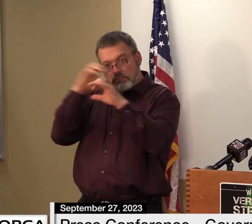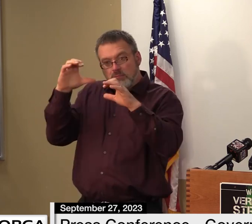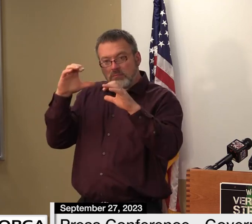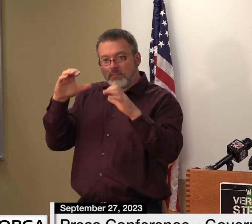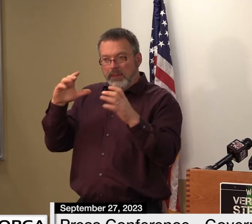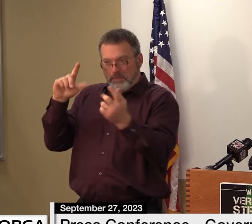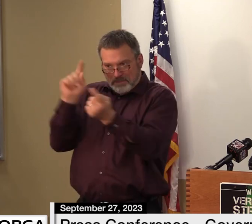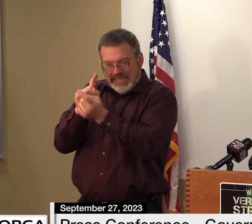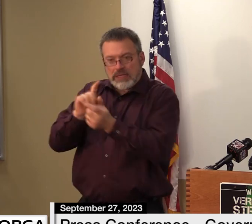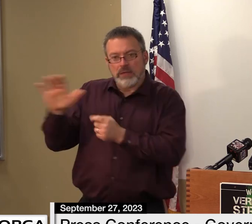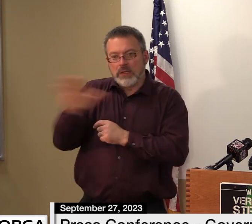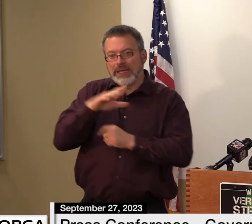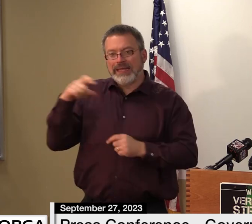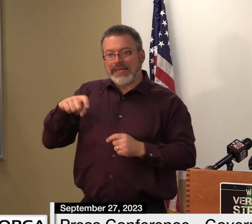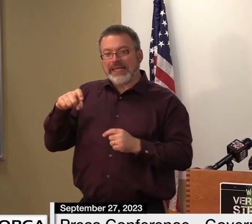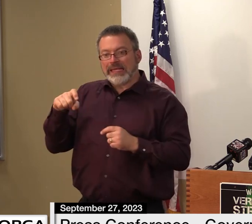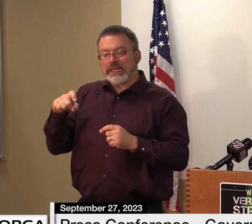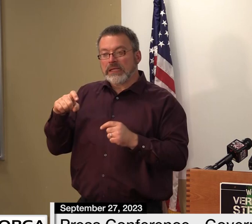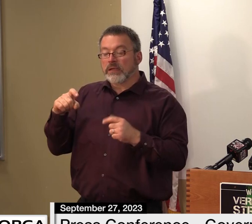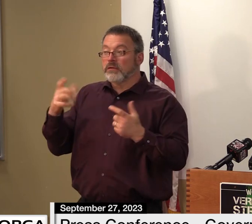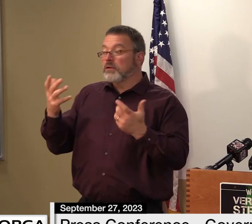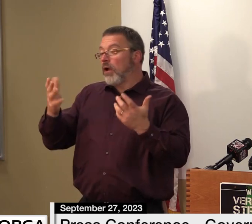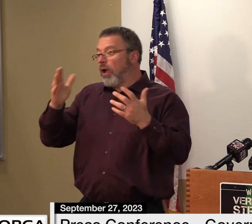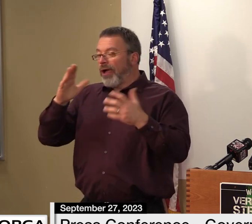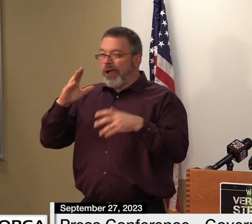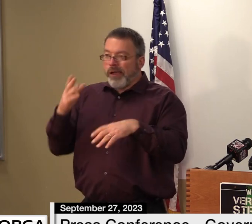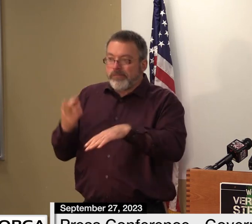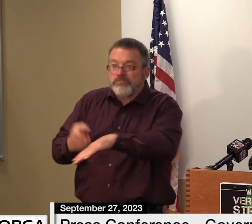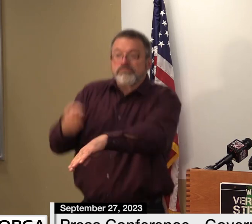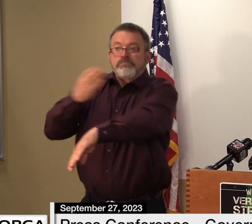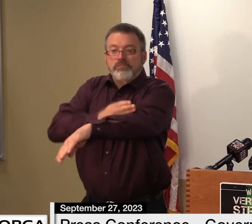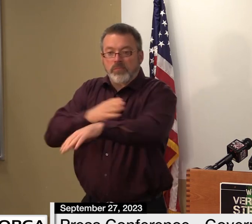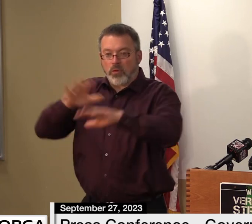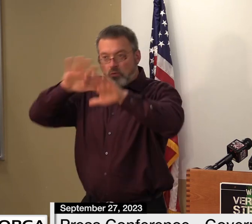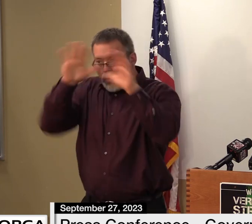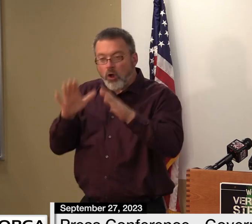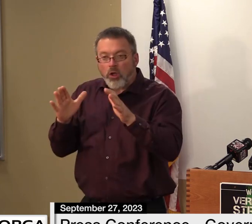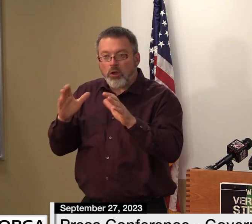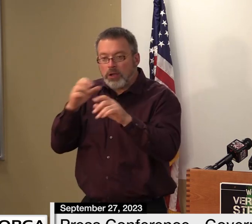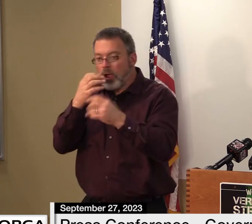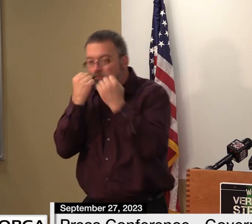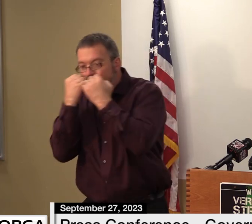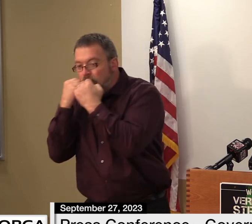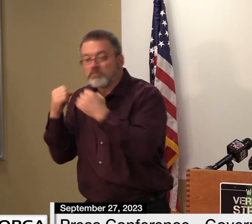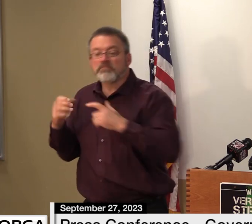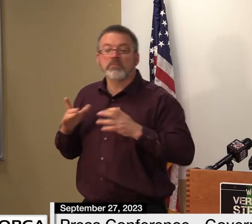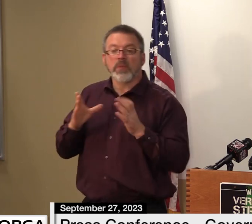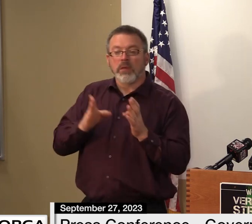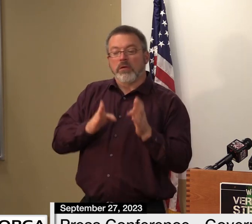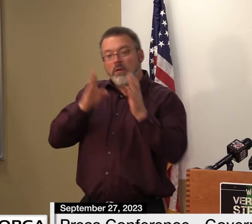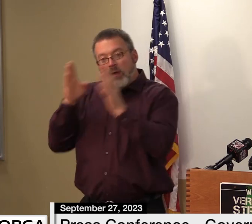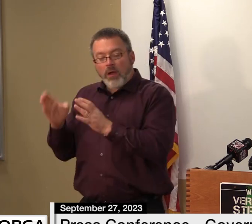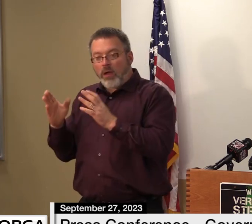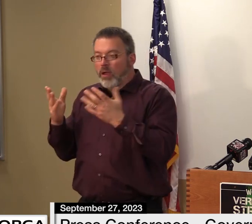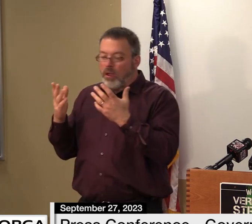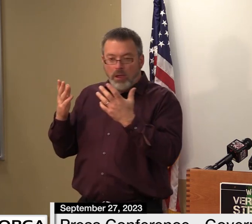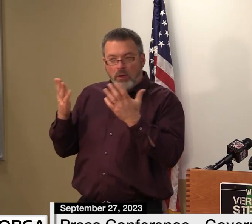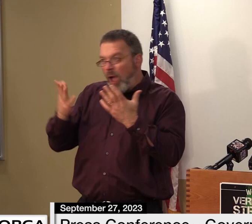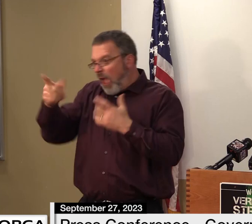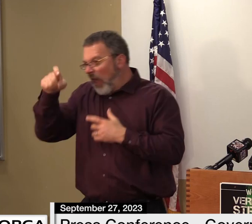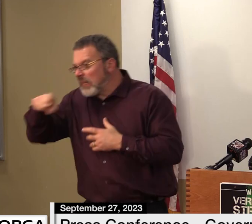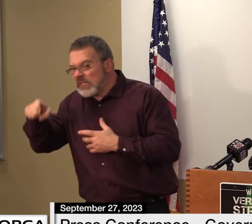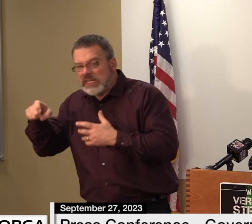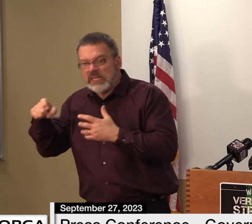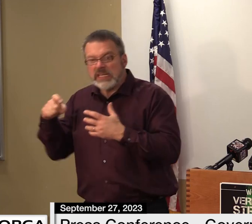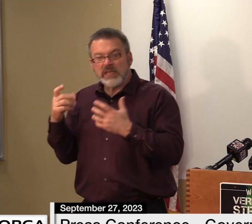That's weatherization dollars, that's existing incentives for pieces of equipment. And so you can stack those resources on